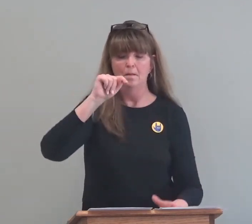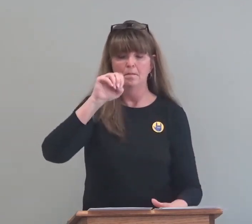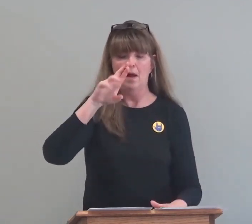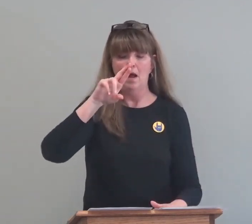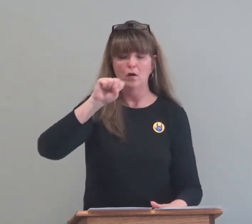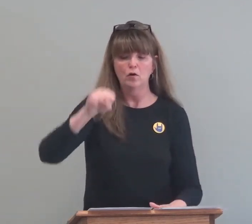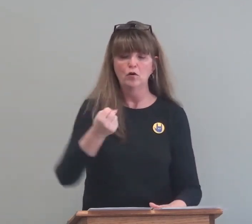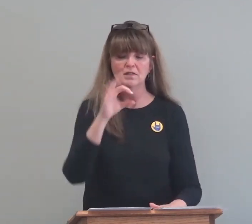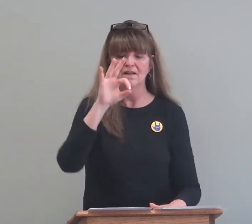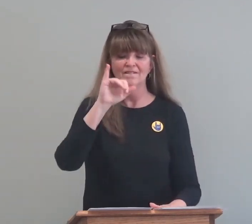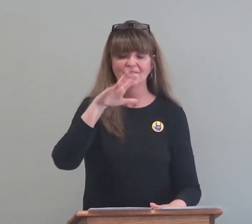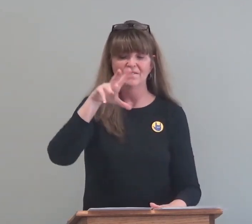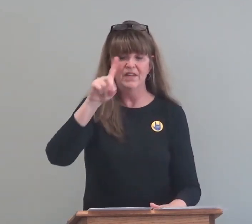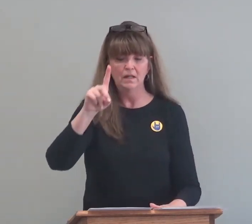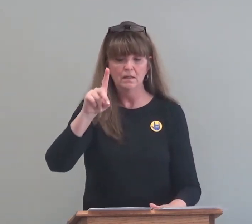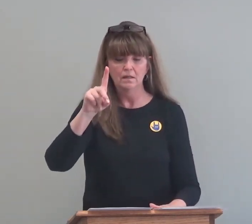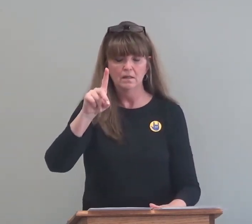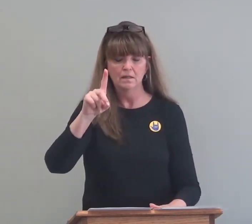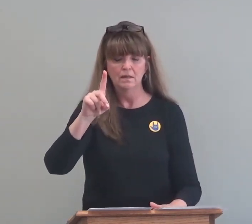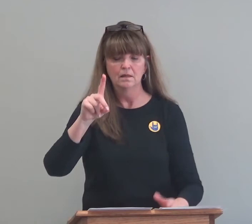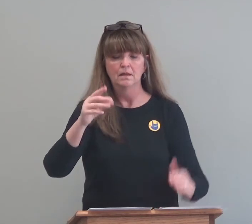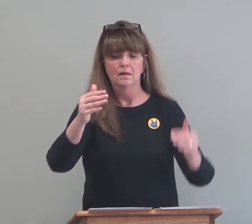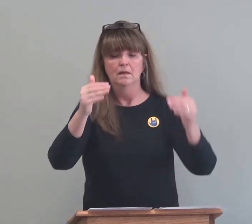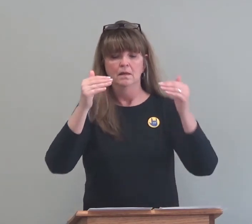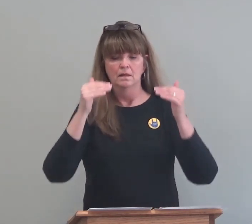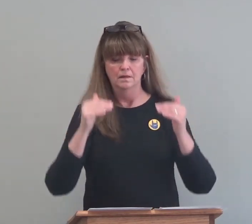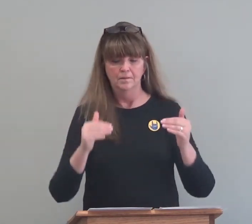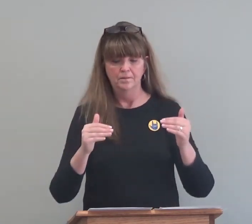purchase the potter's field.